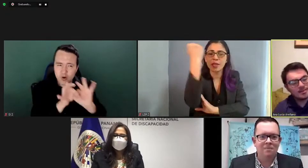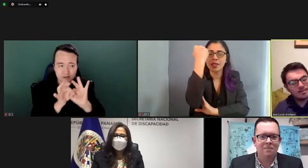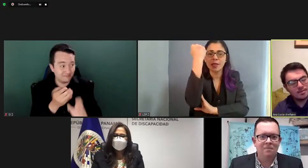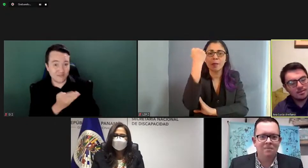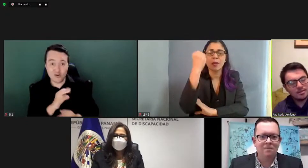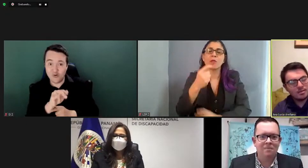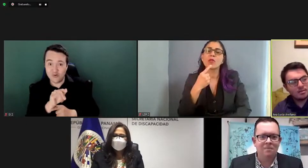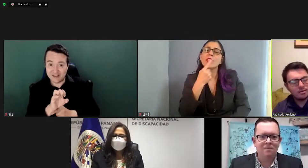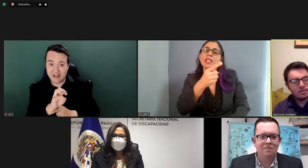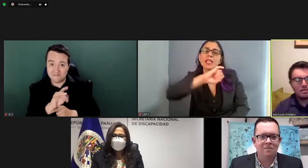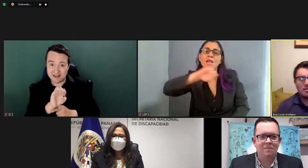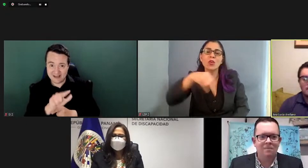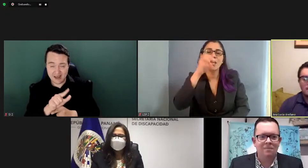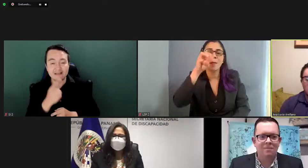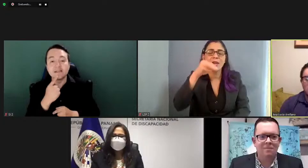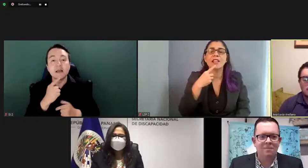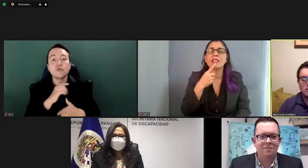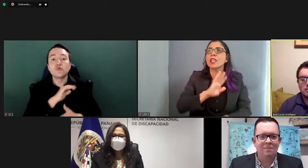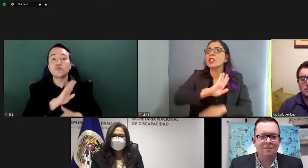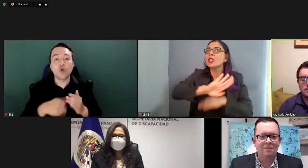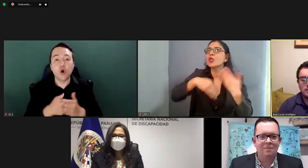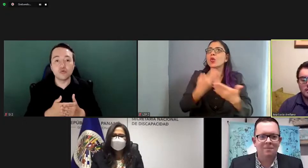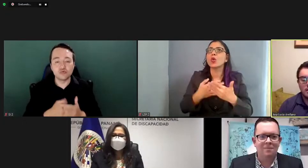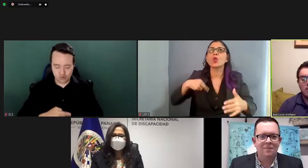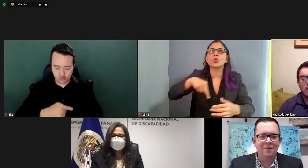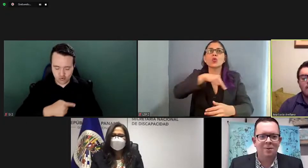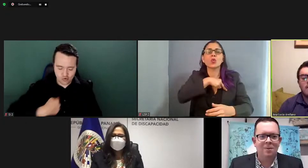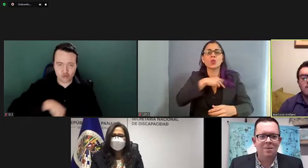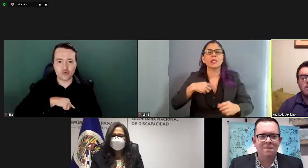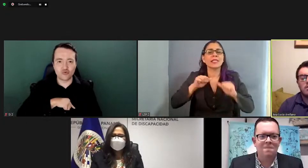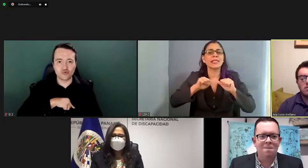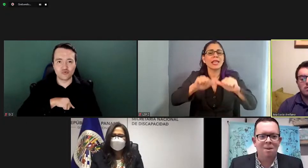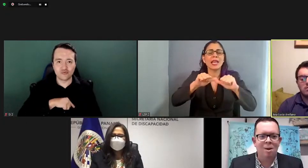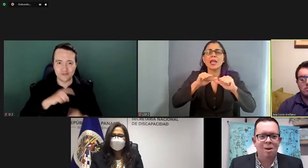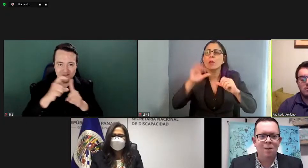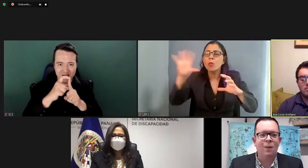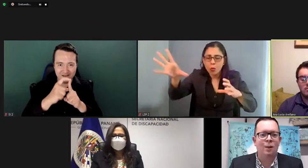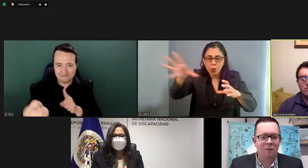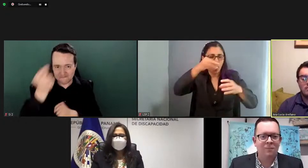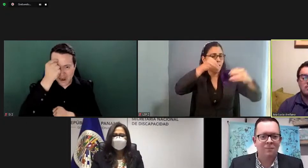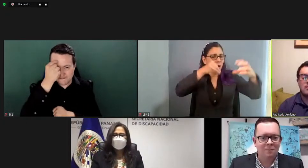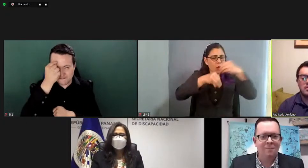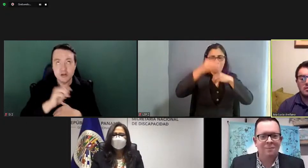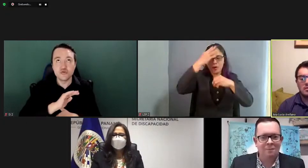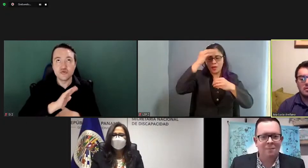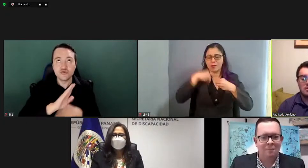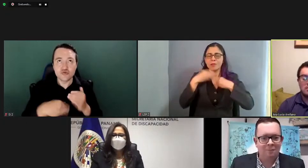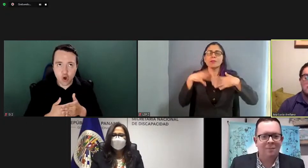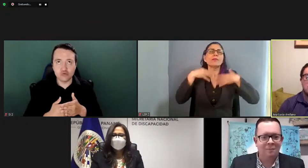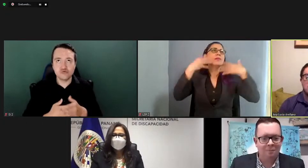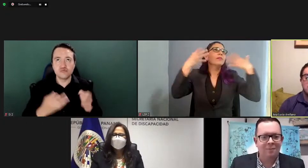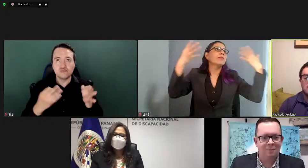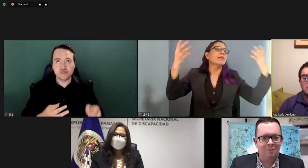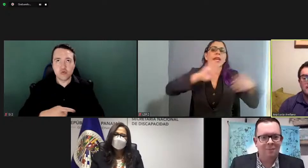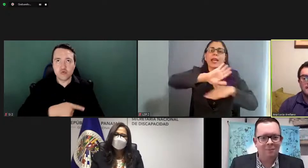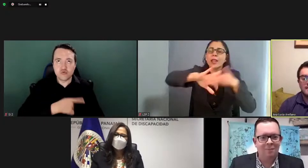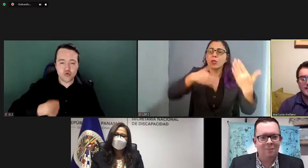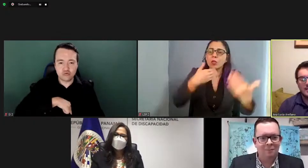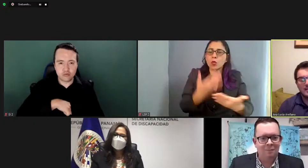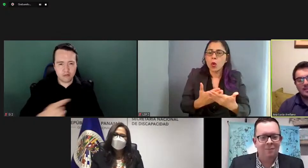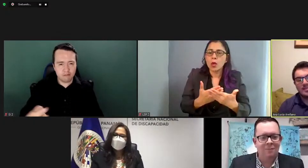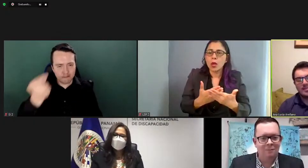stronger that all of us that us needs to continue being a part